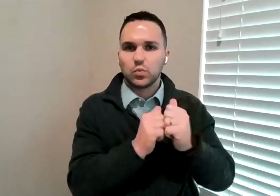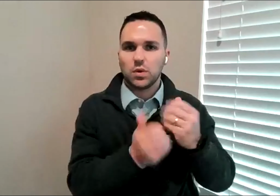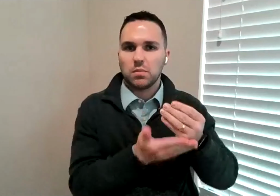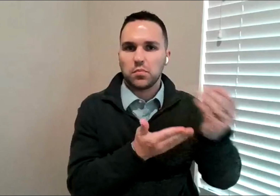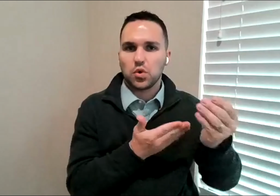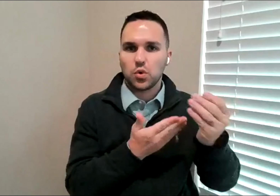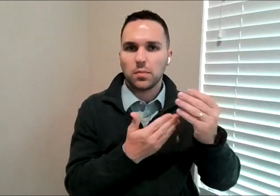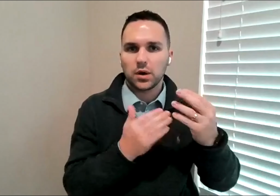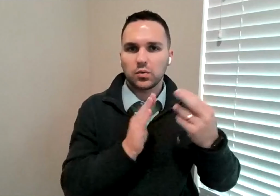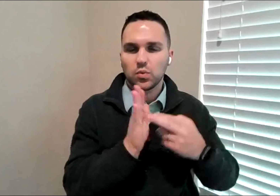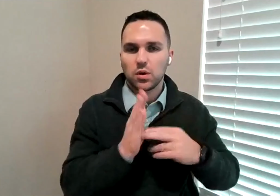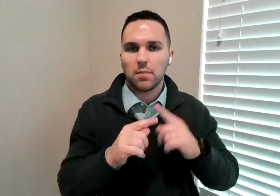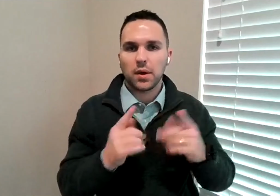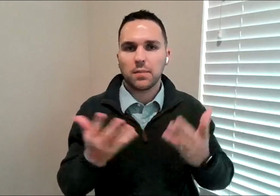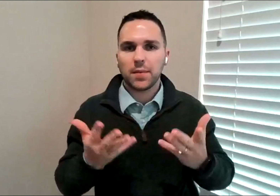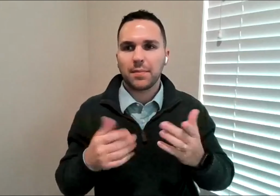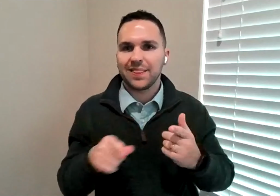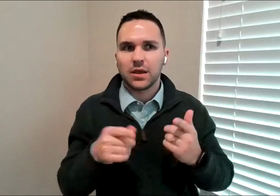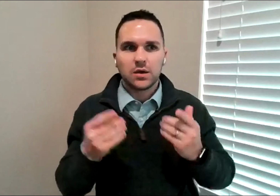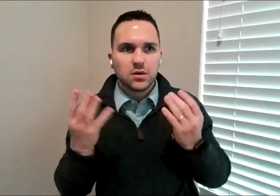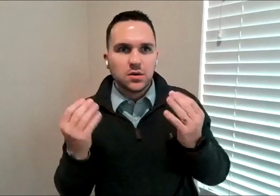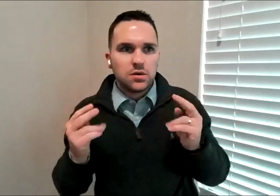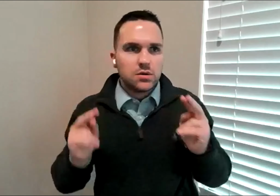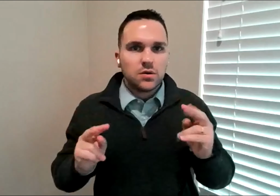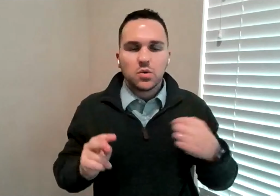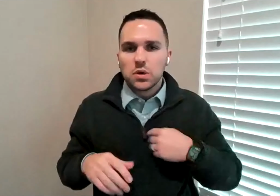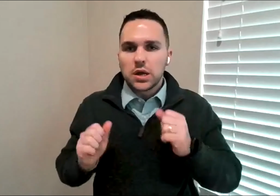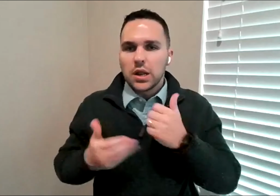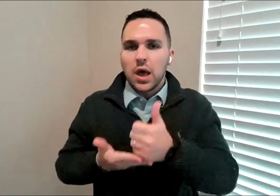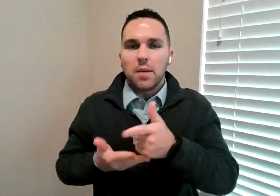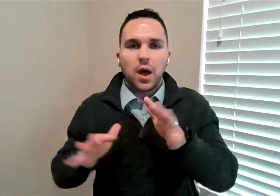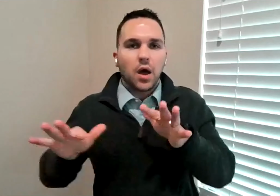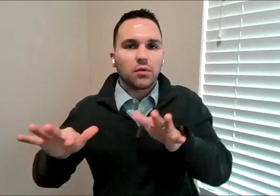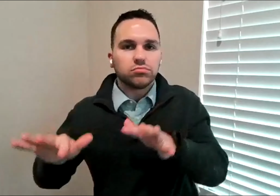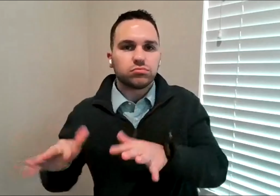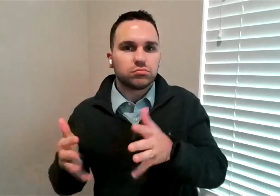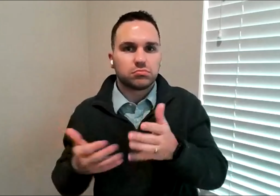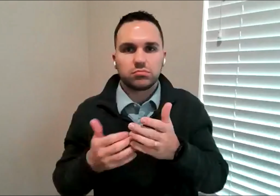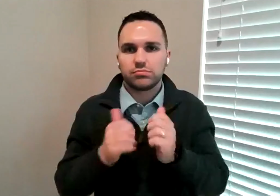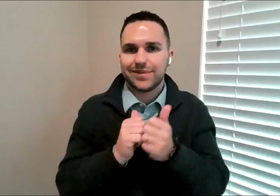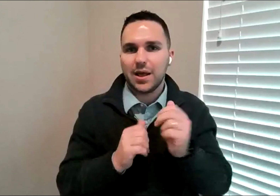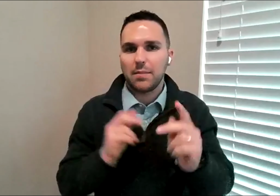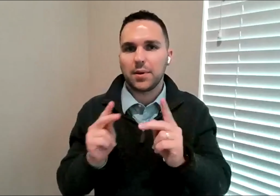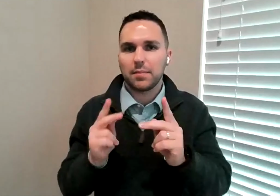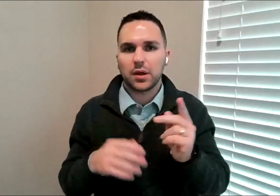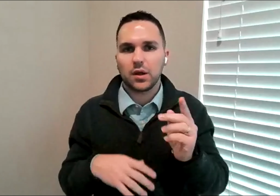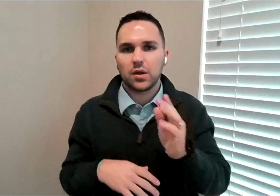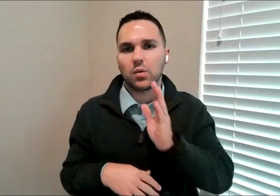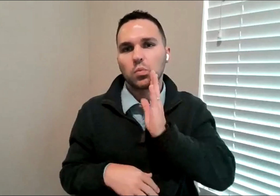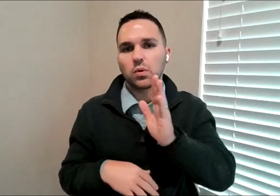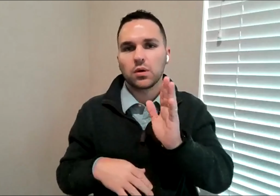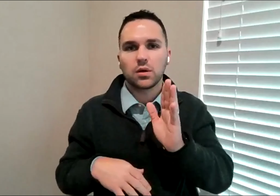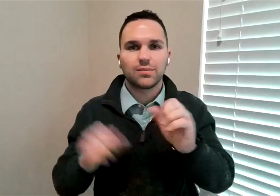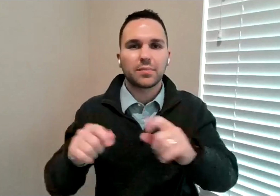some anxiety and kind of shares at a very high level how people will be able to